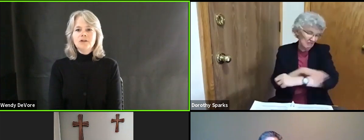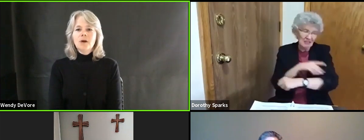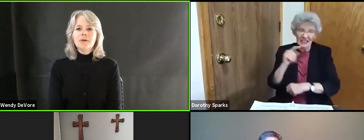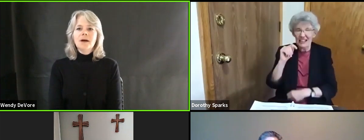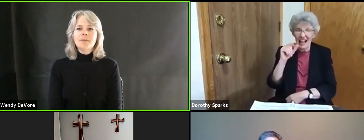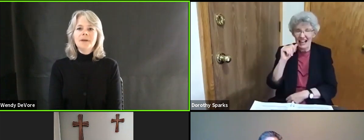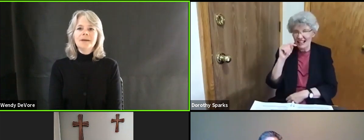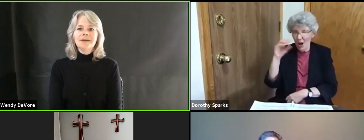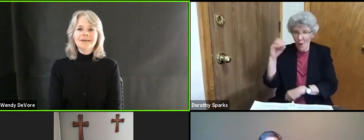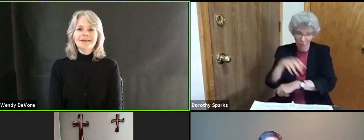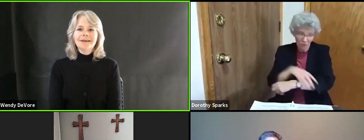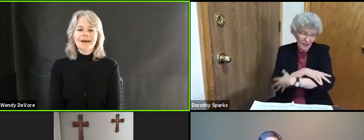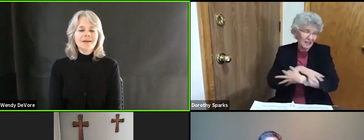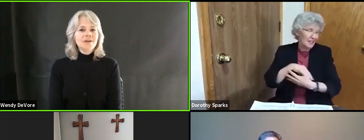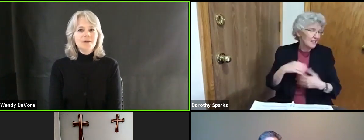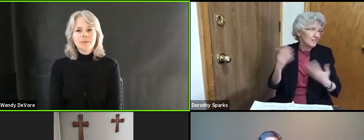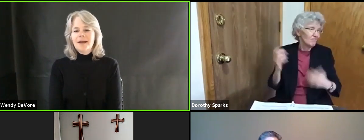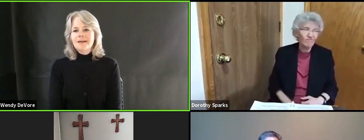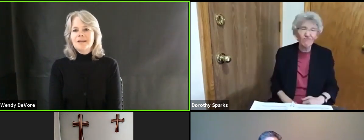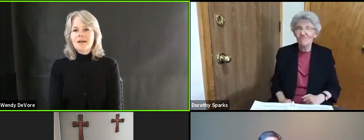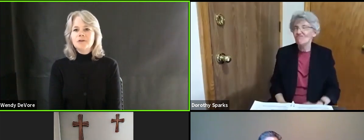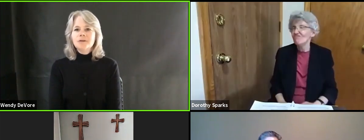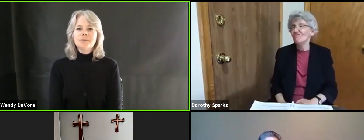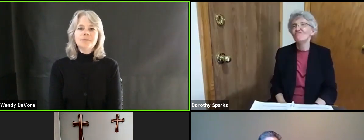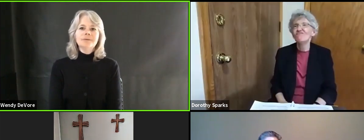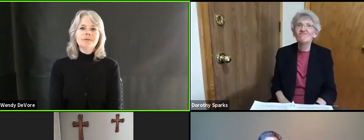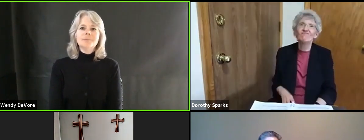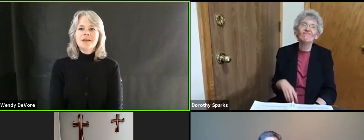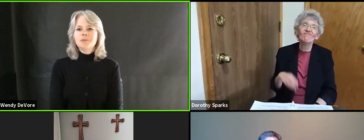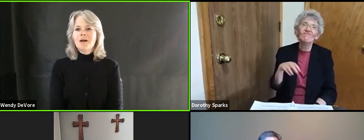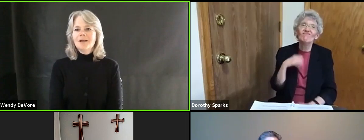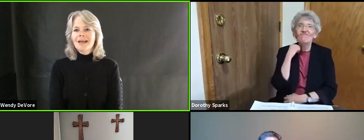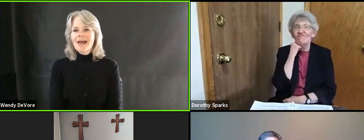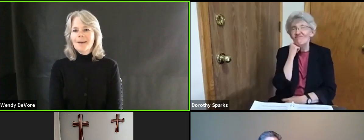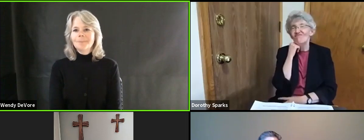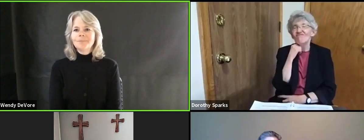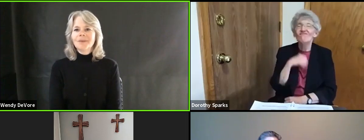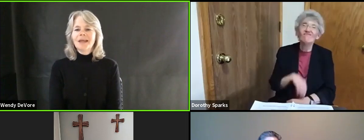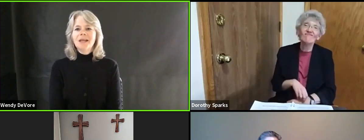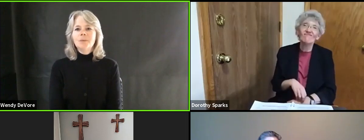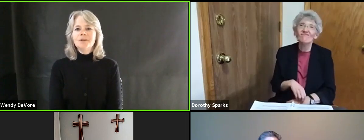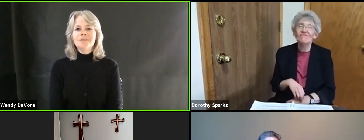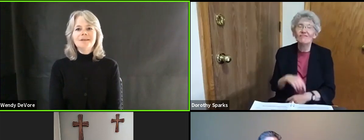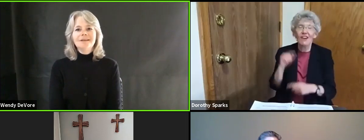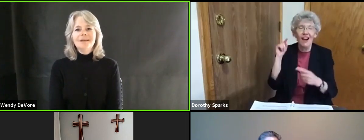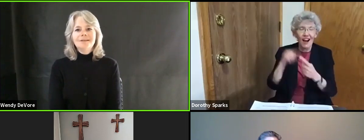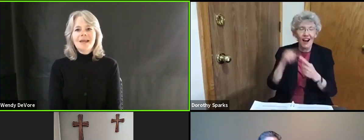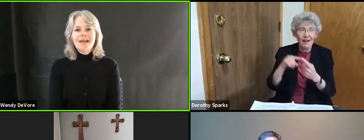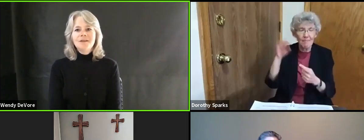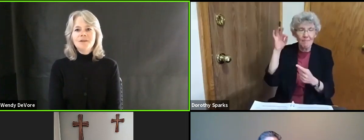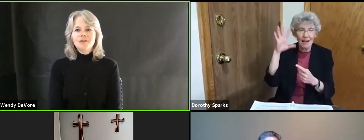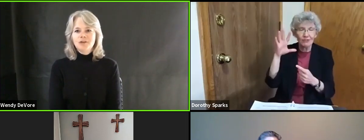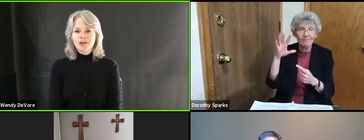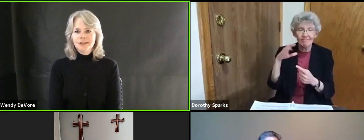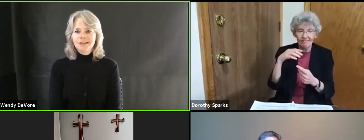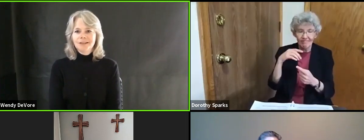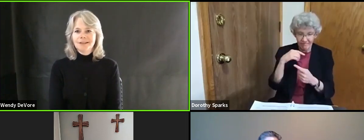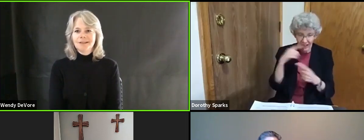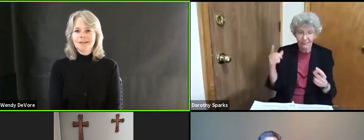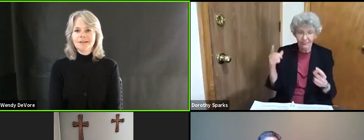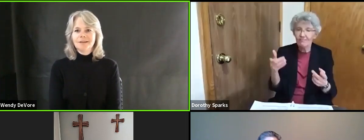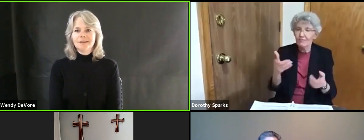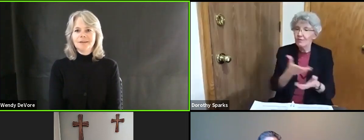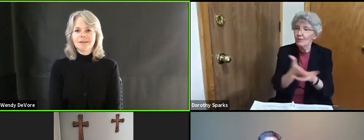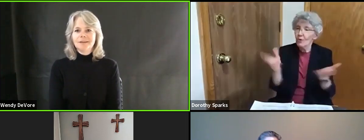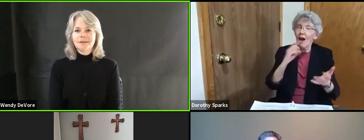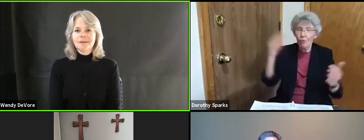And he showed up in, he had tattoos and a baseball cap. And he sat in this church.